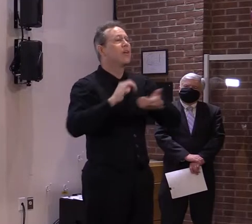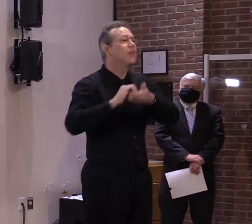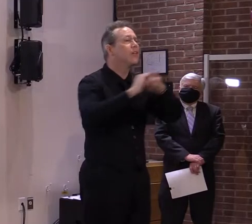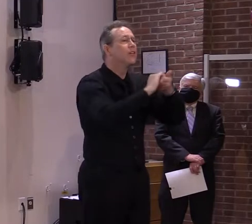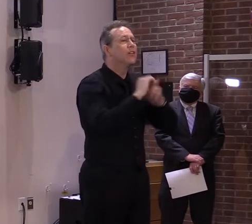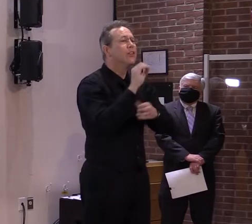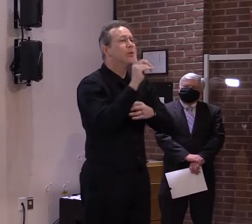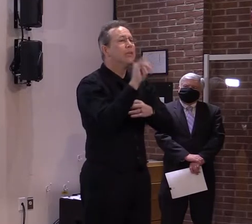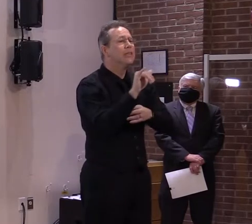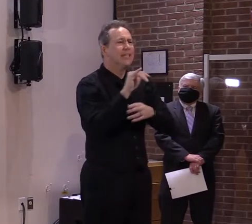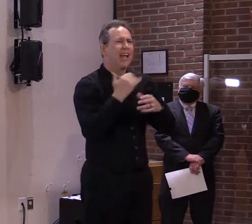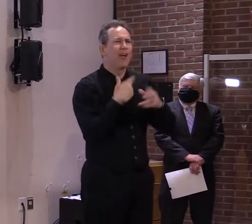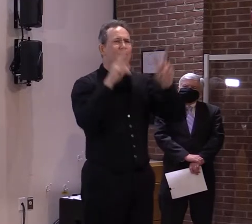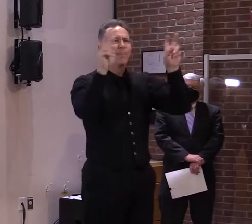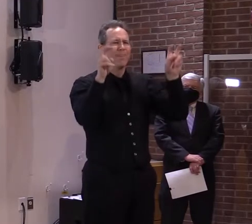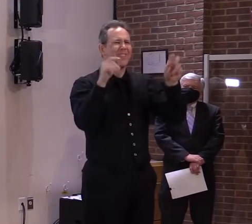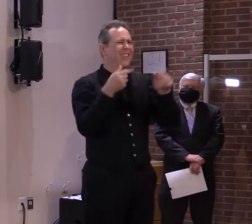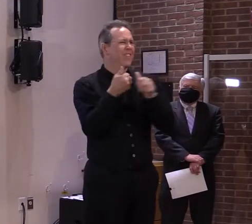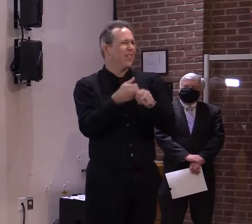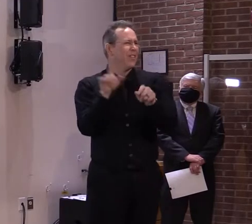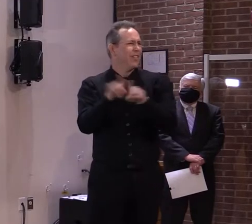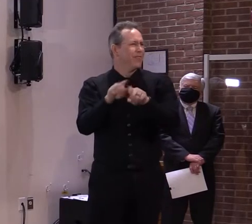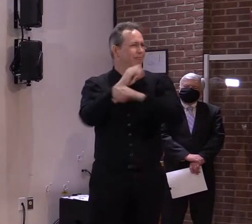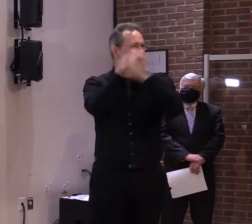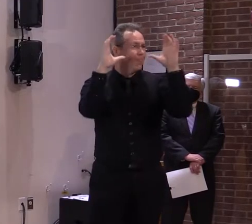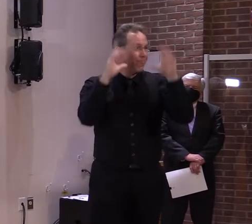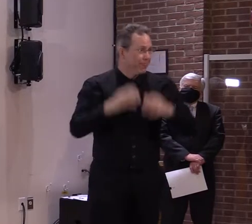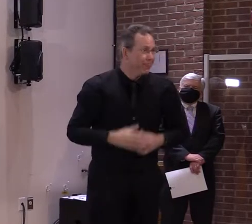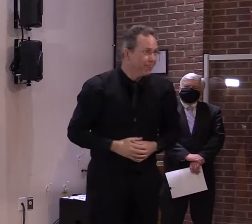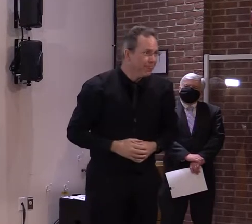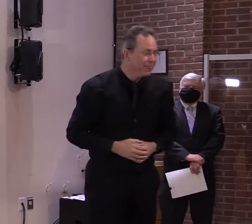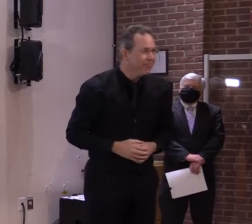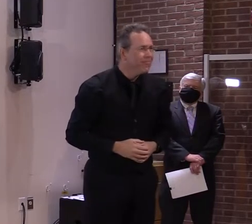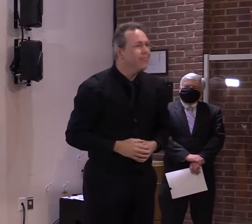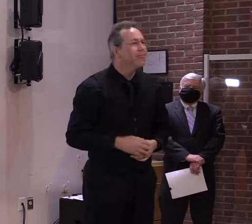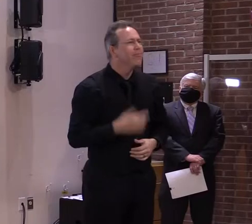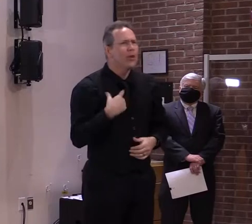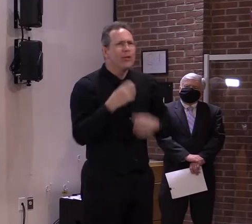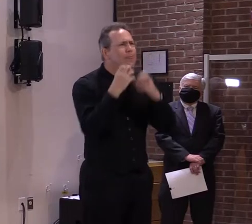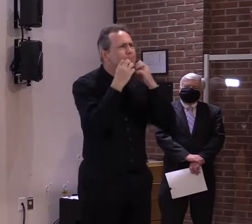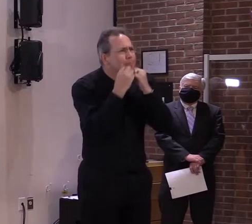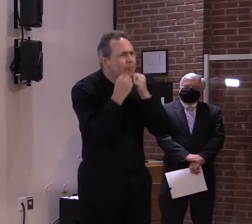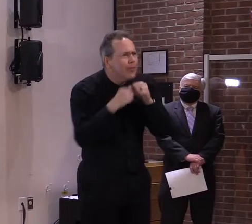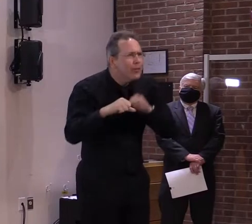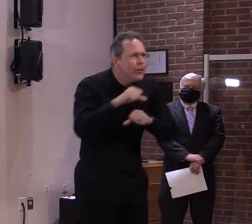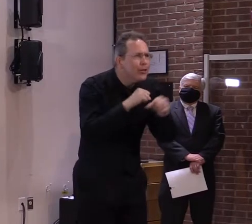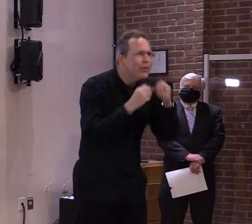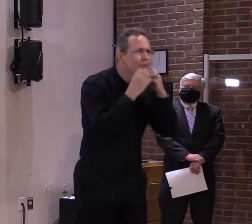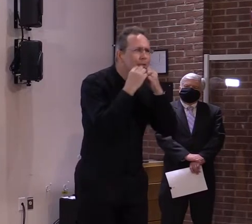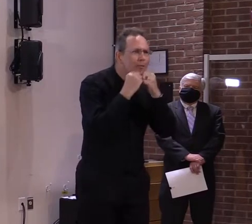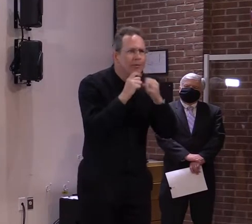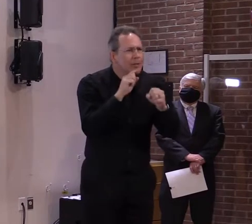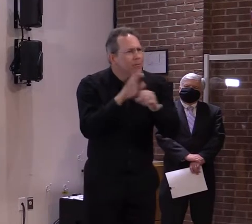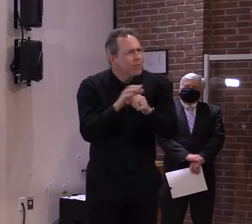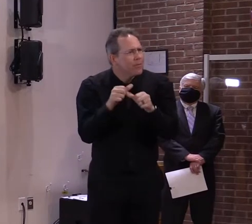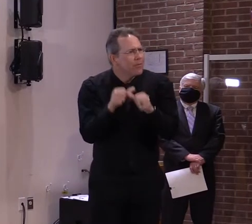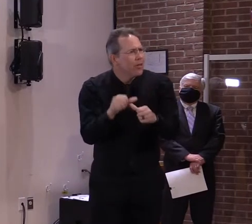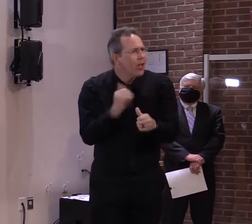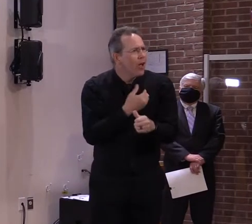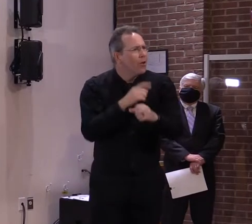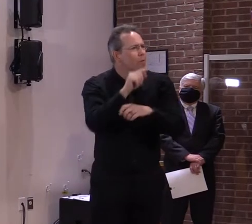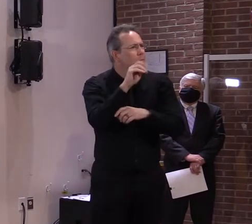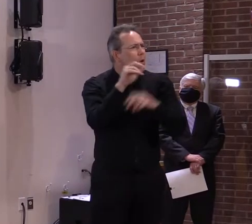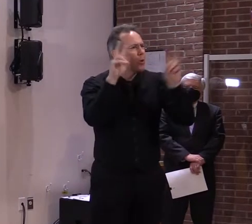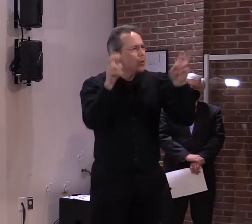it's never meant more, because committing to these principles, striving towards this goal together, is how we'll get through